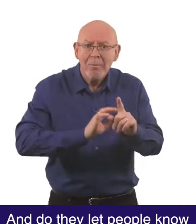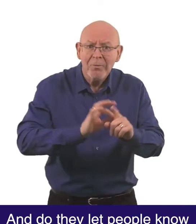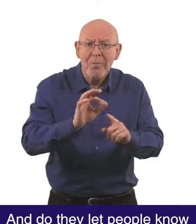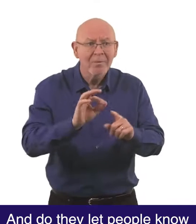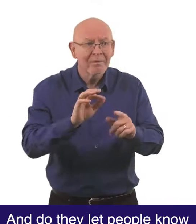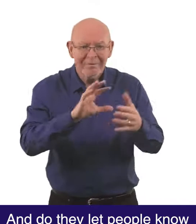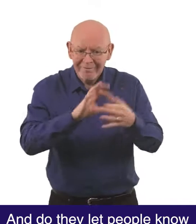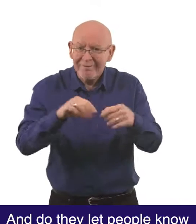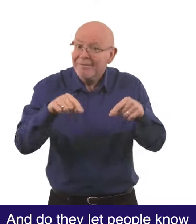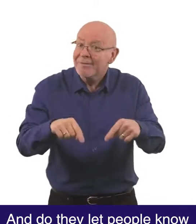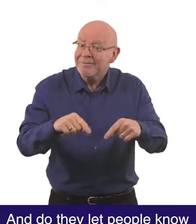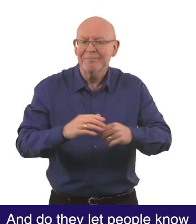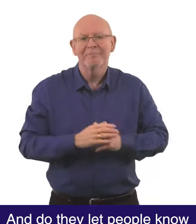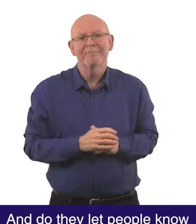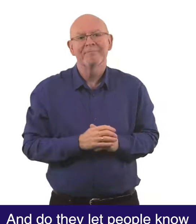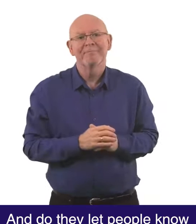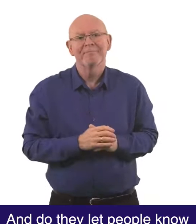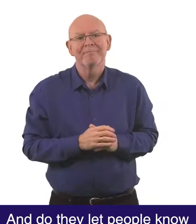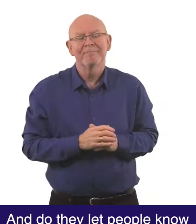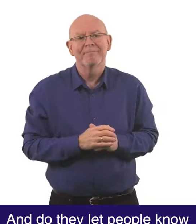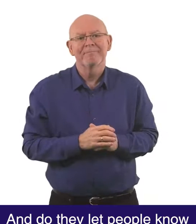improve things as a result?